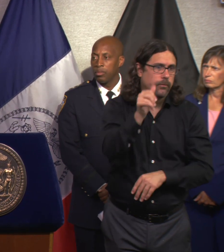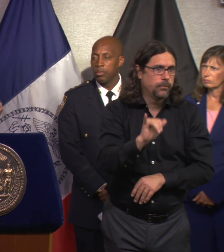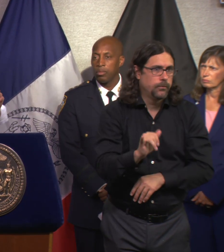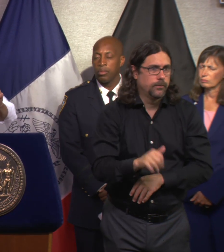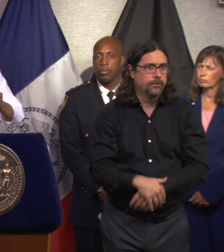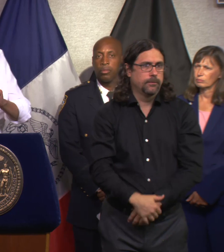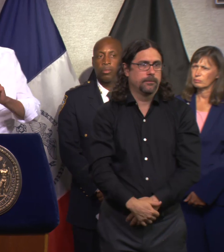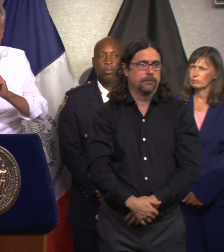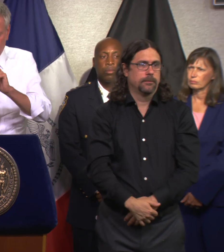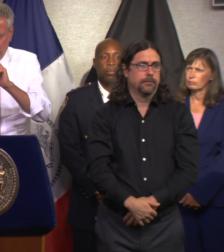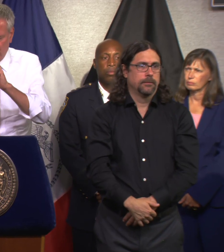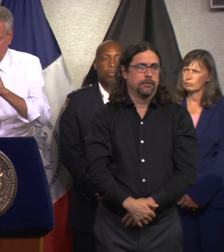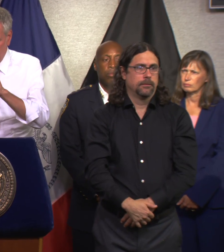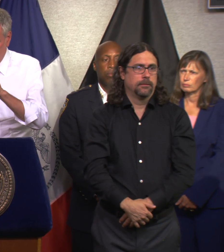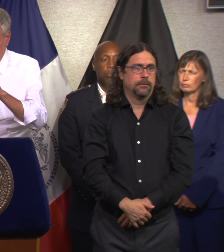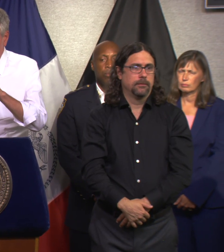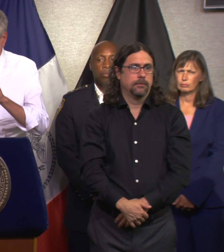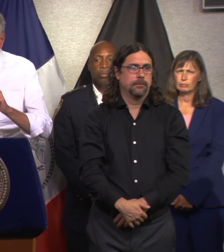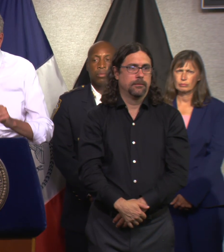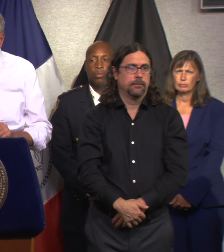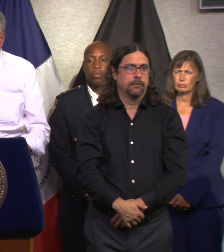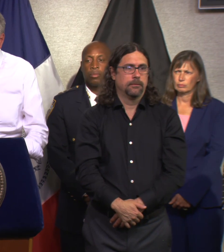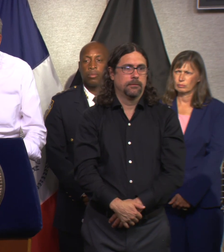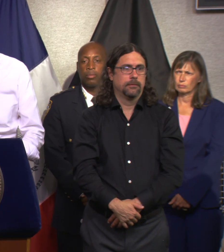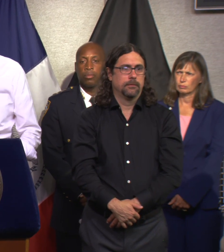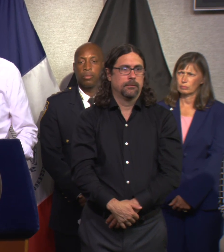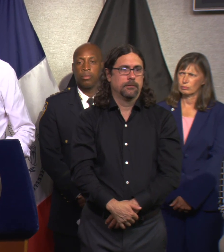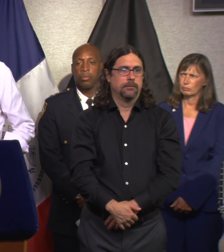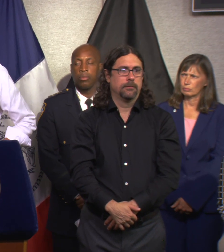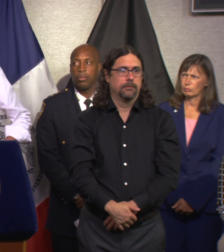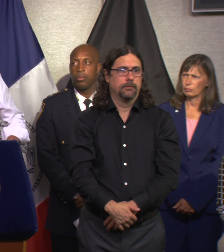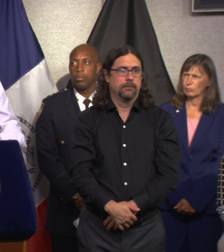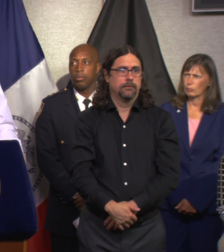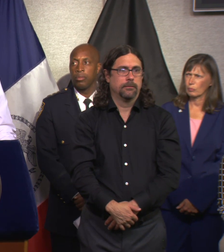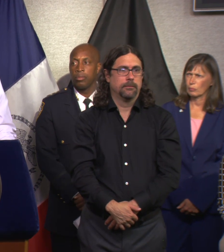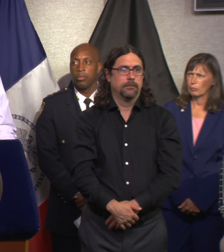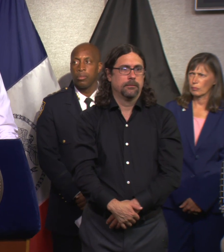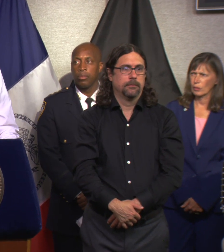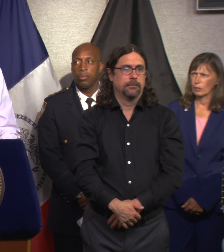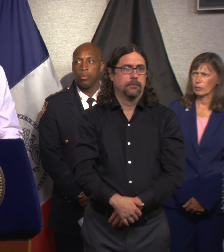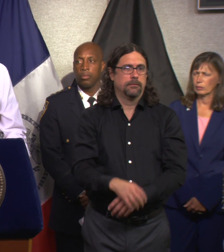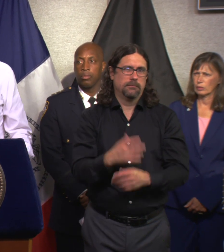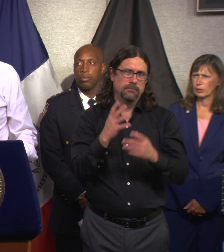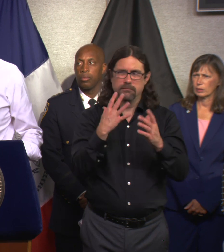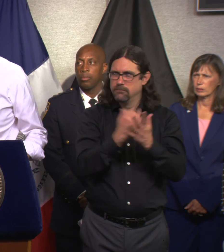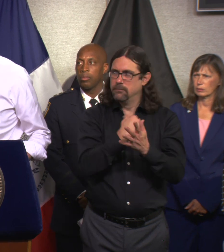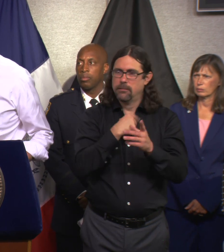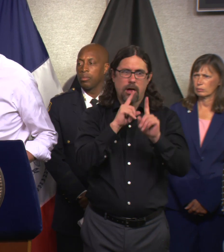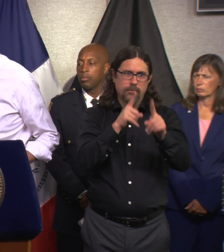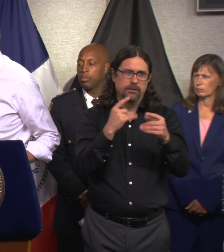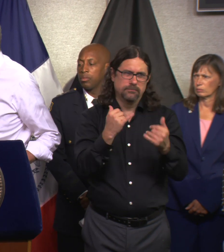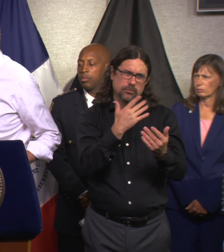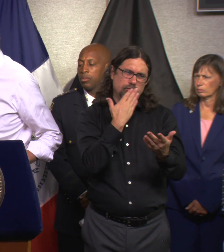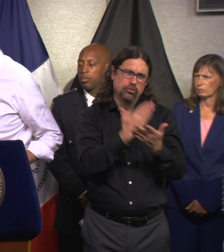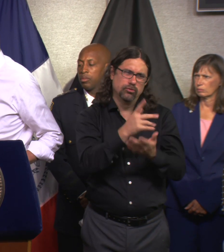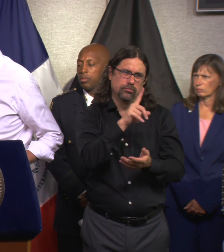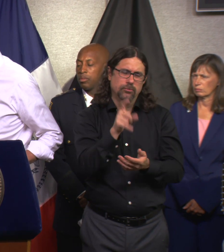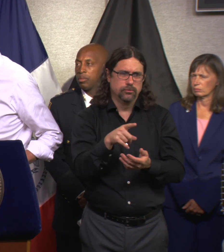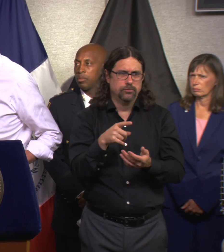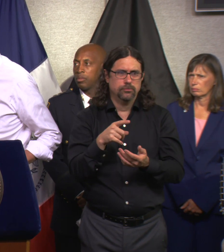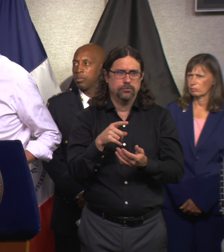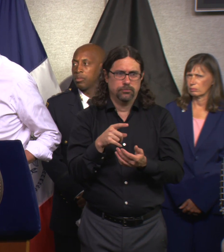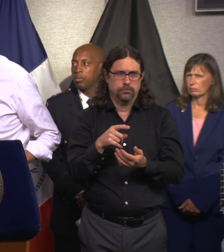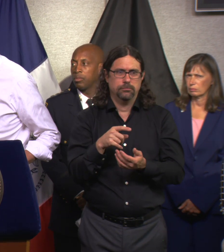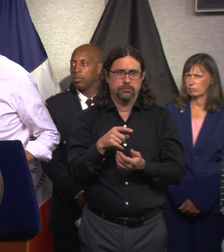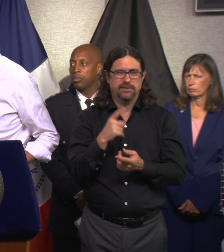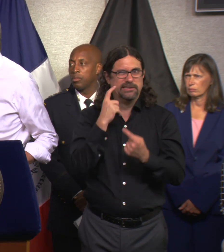the extraordinary nature of things, we should reconsider that in this situation. So hearing the commissioner's fair point that it may mean we don't get to do the